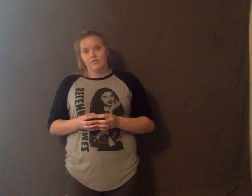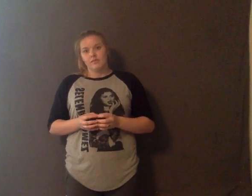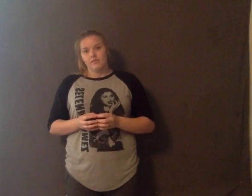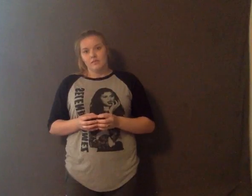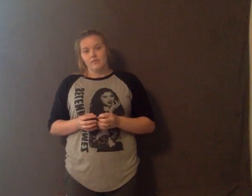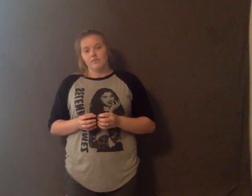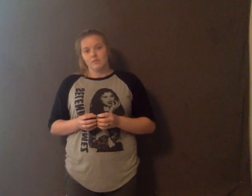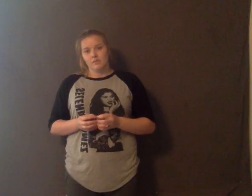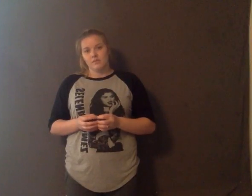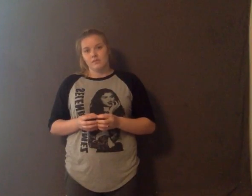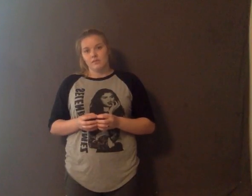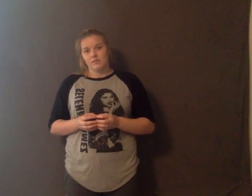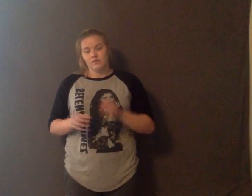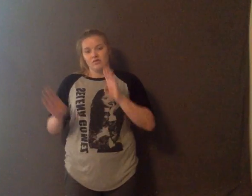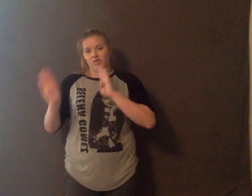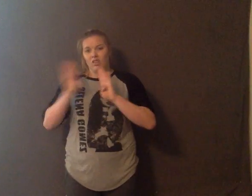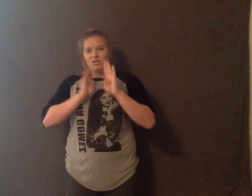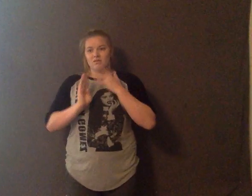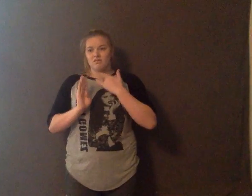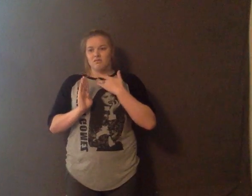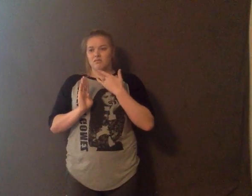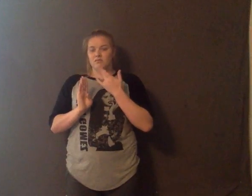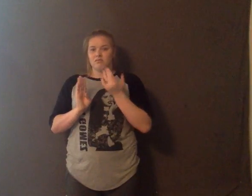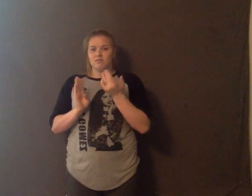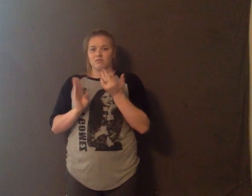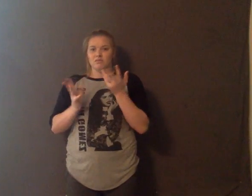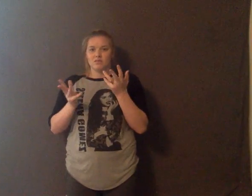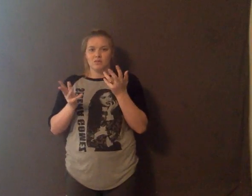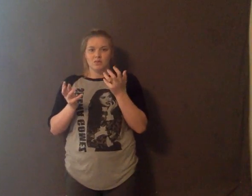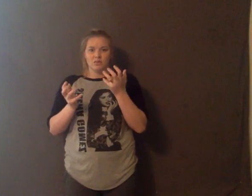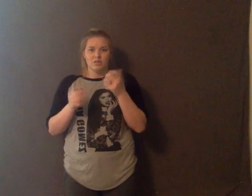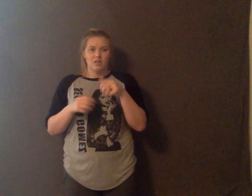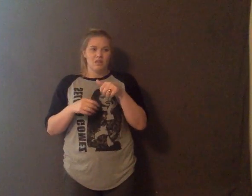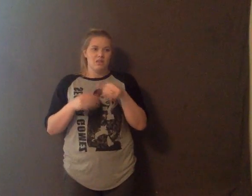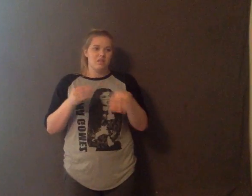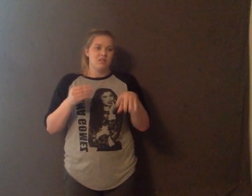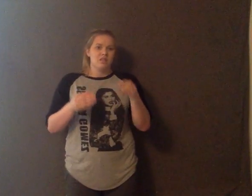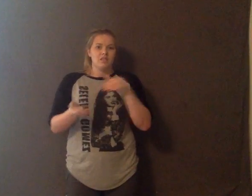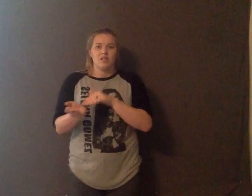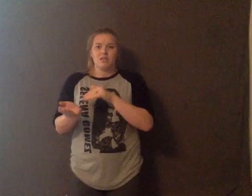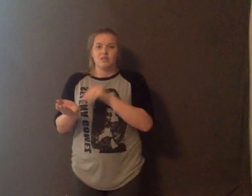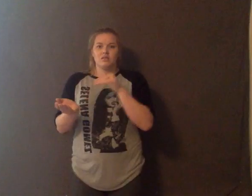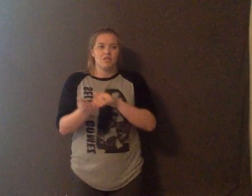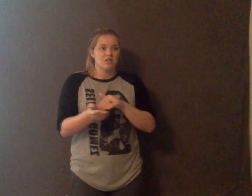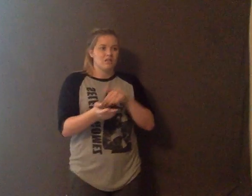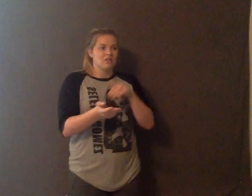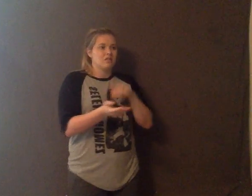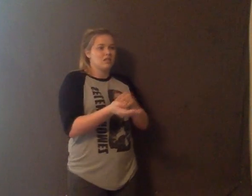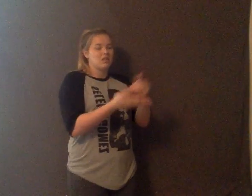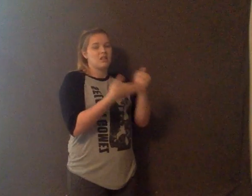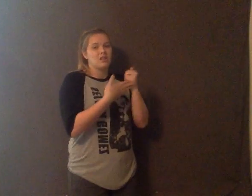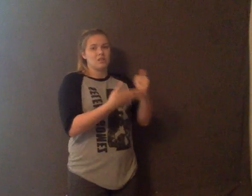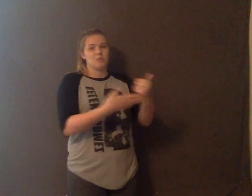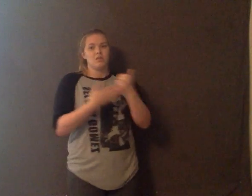just been so frustrating to me because I went to so many different doctors for help, and I tried so many